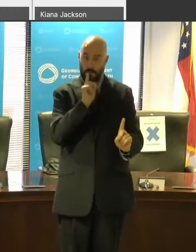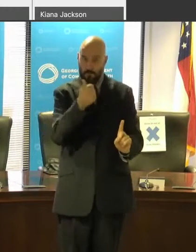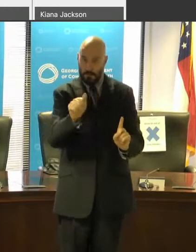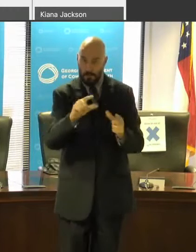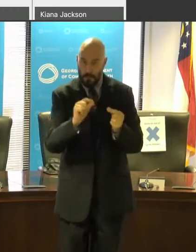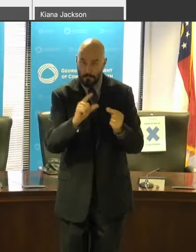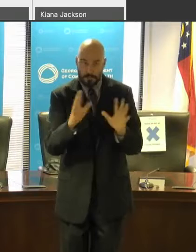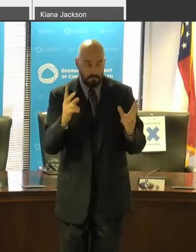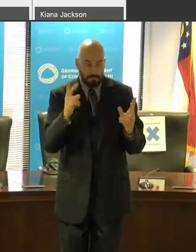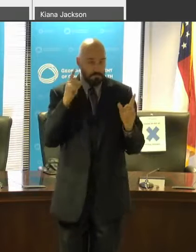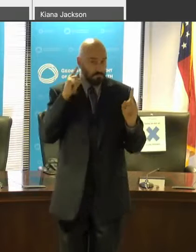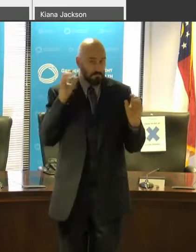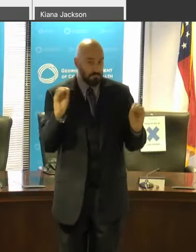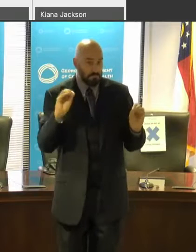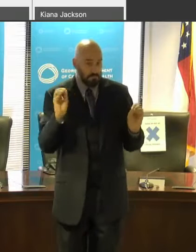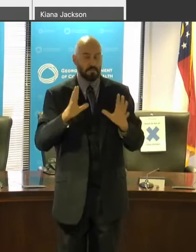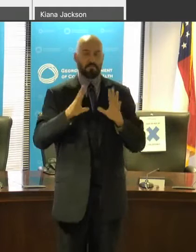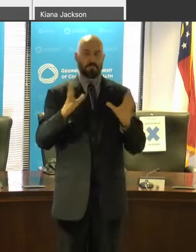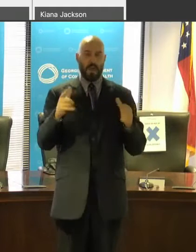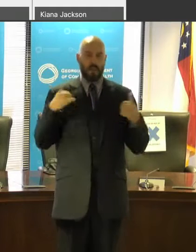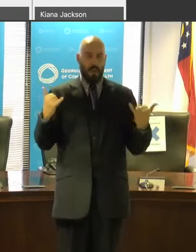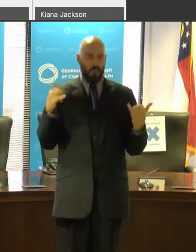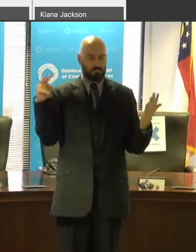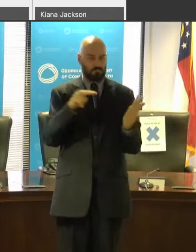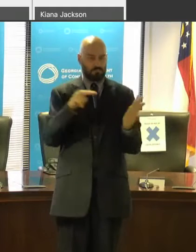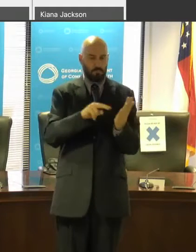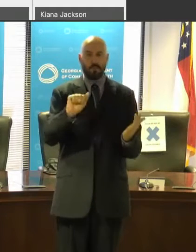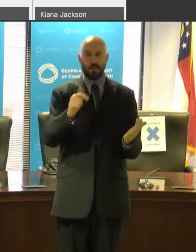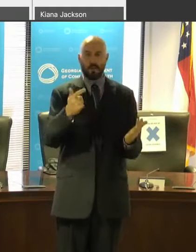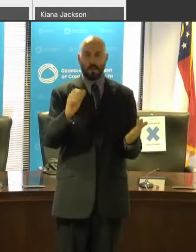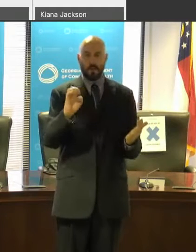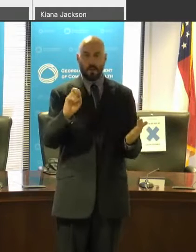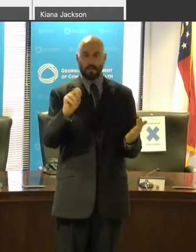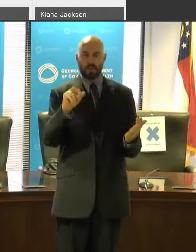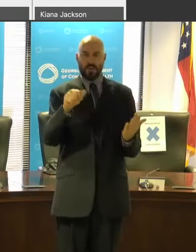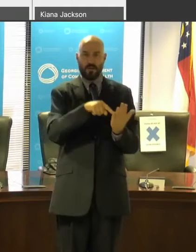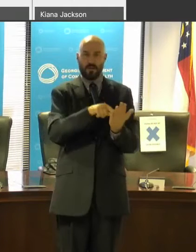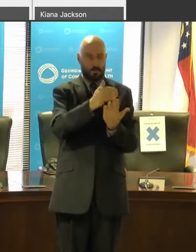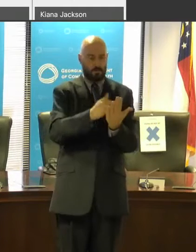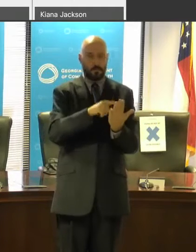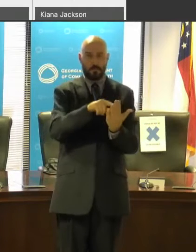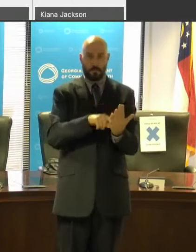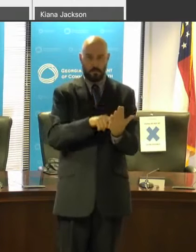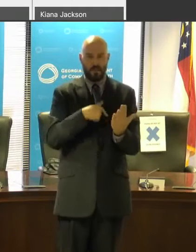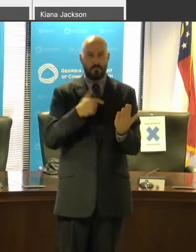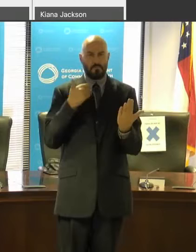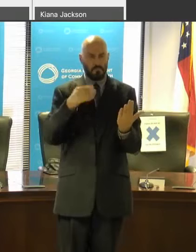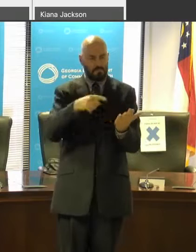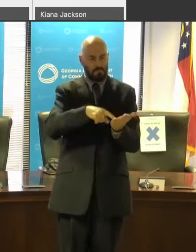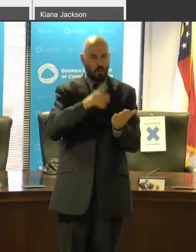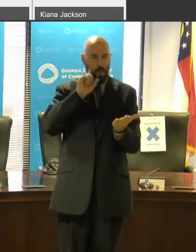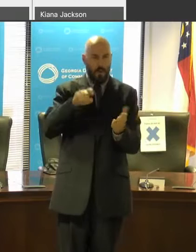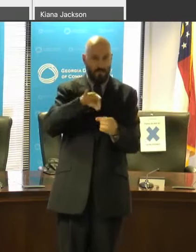Hearing none, I'd like to move into the items on the agenda that we will be asked to vote on for